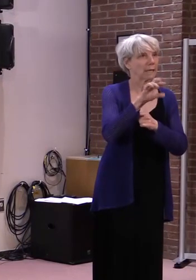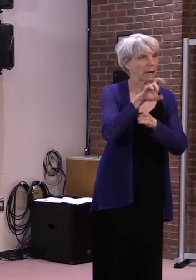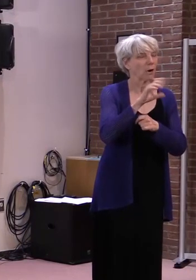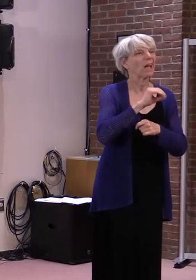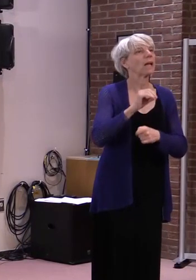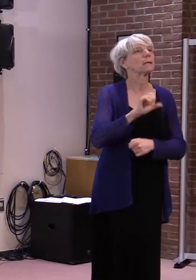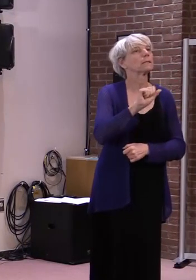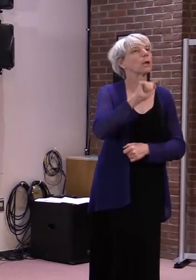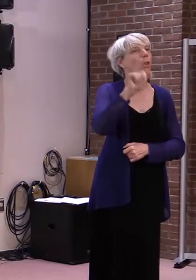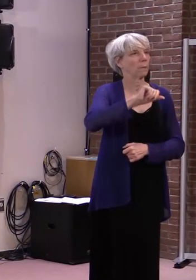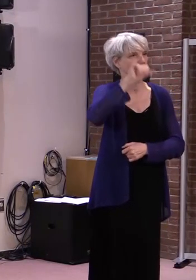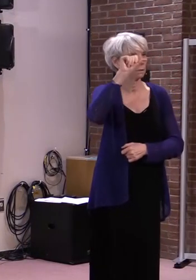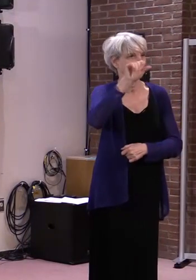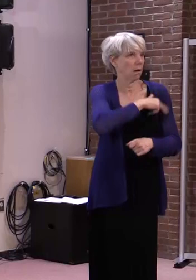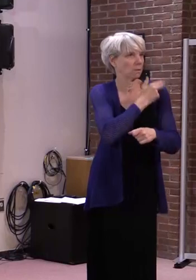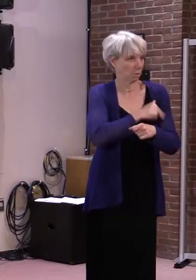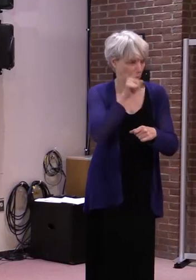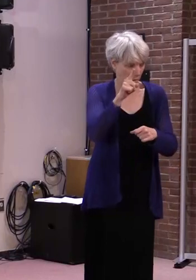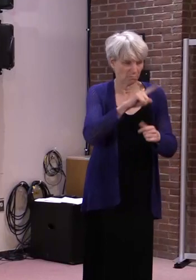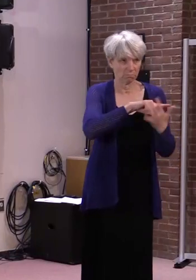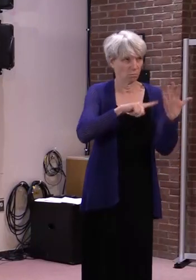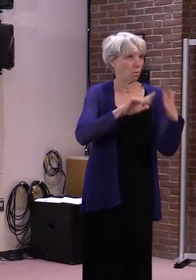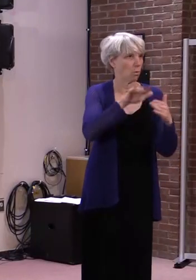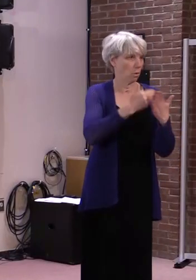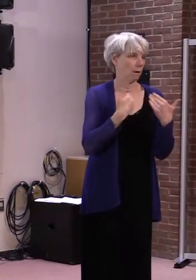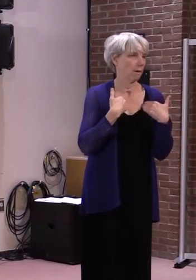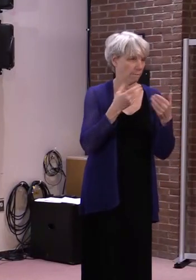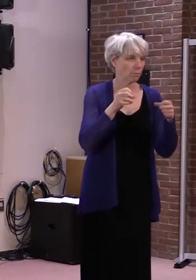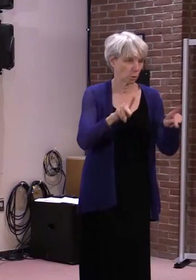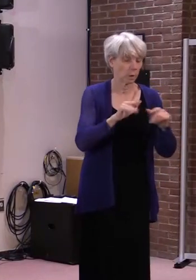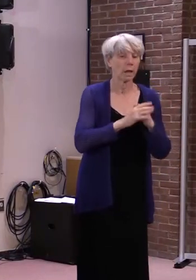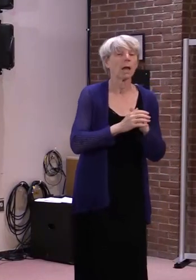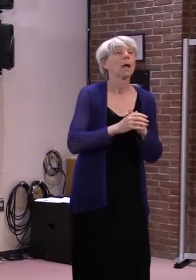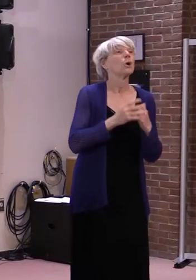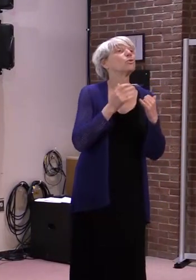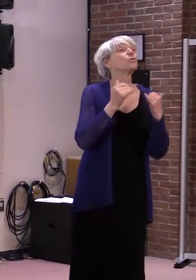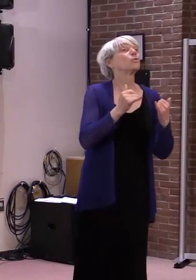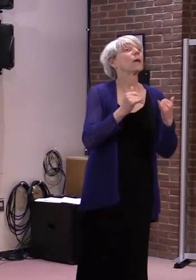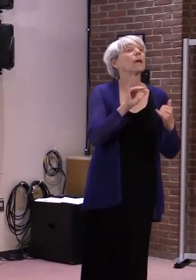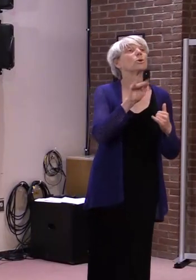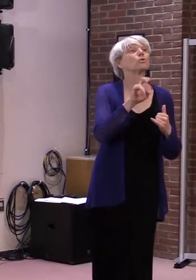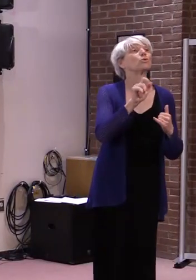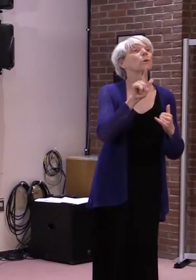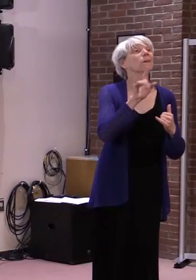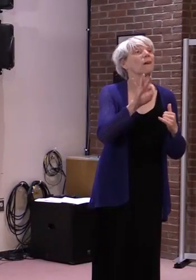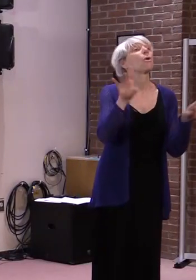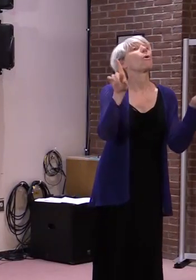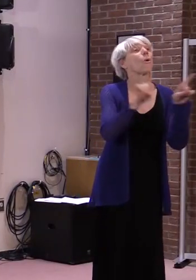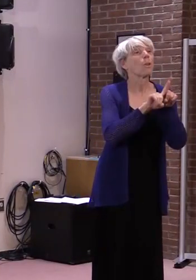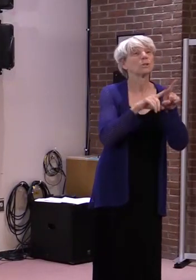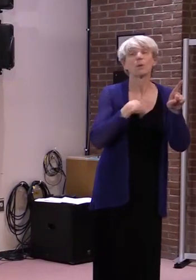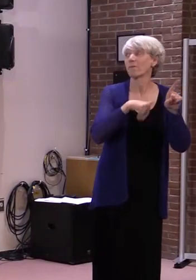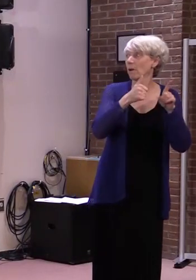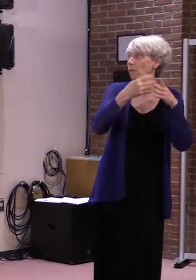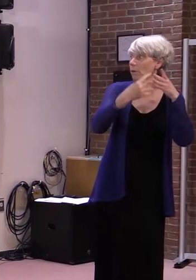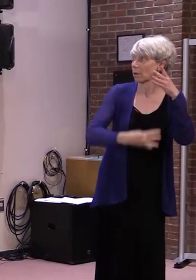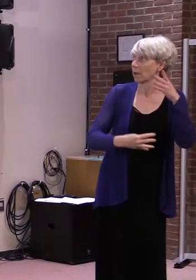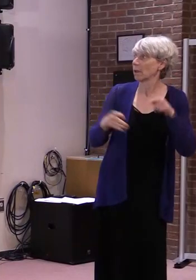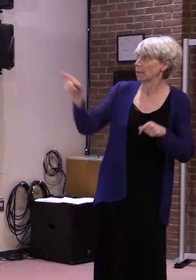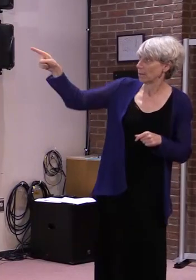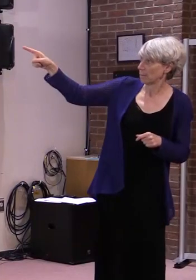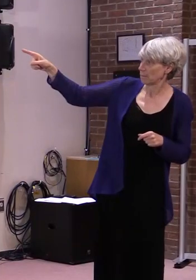here's what you'll find this week in the pop-up clinics. Today, June 29th, Springfield Town Library,